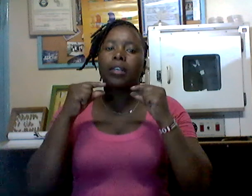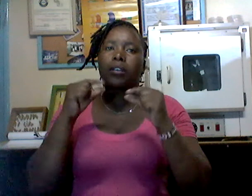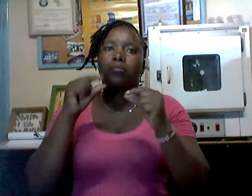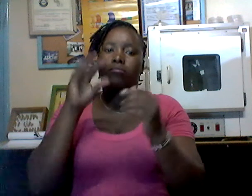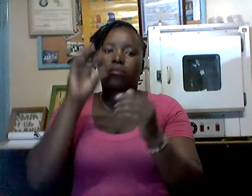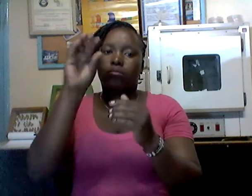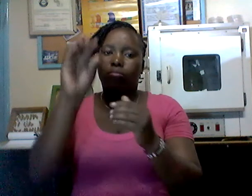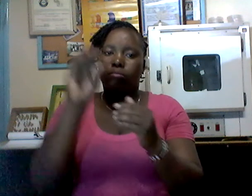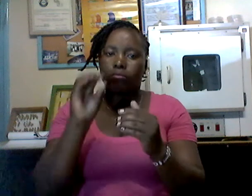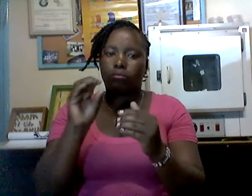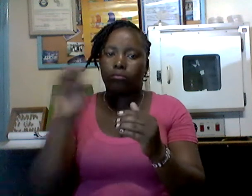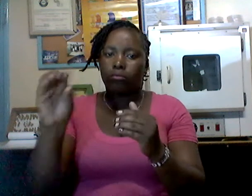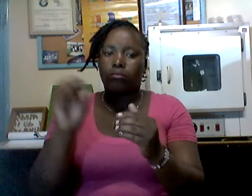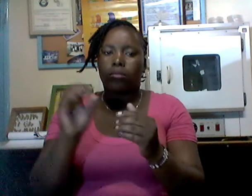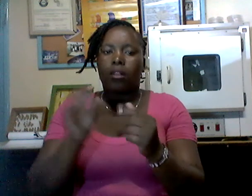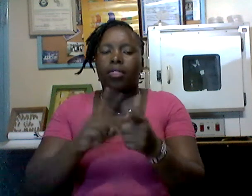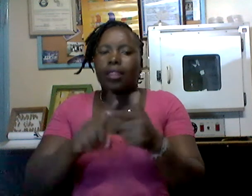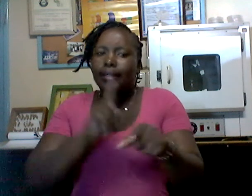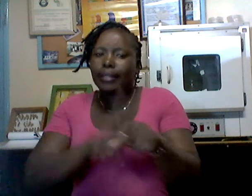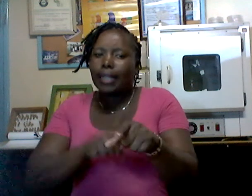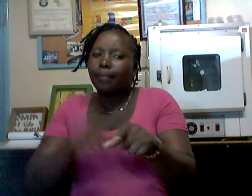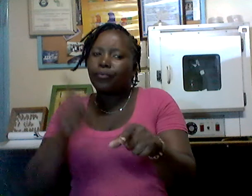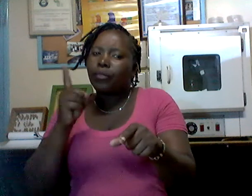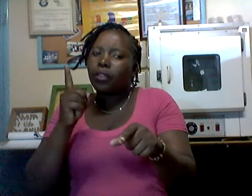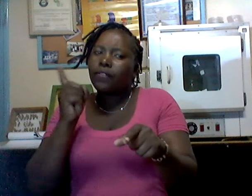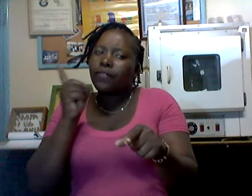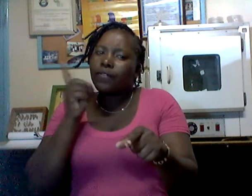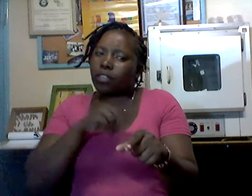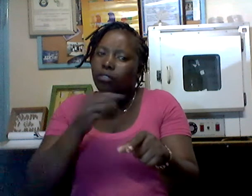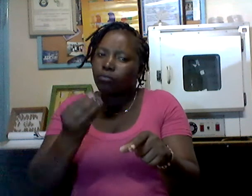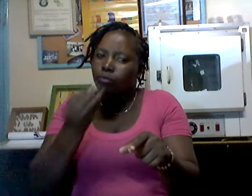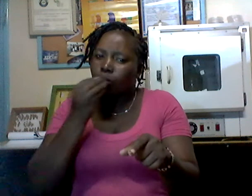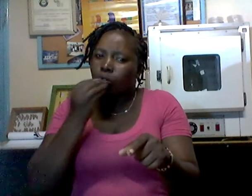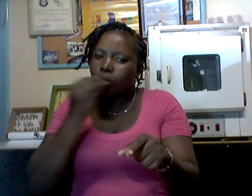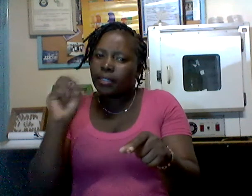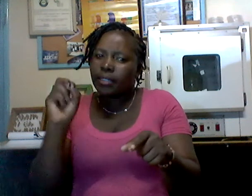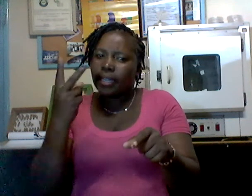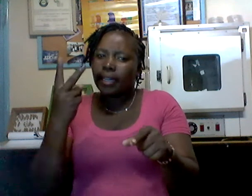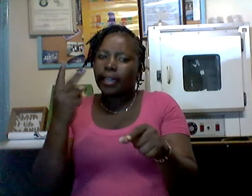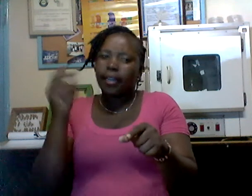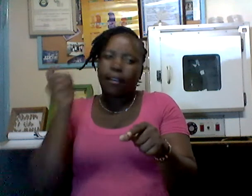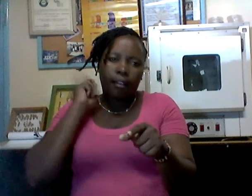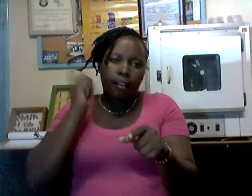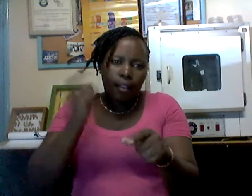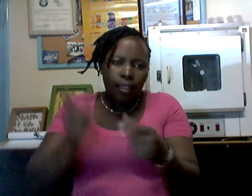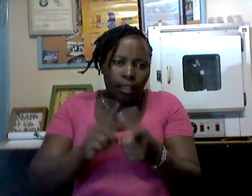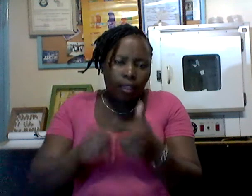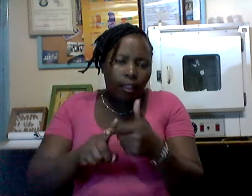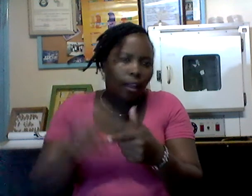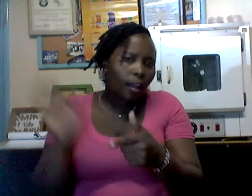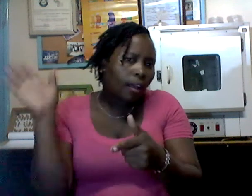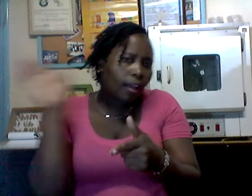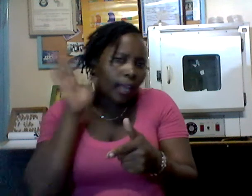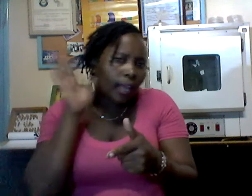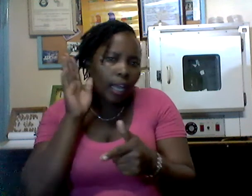taking the second bite of his eggs, he heard shouts outside and he rushed